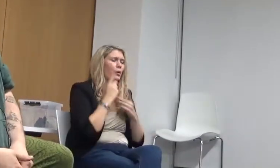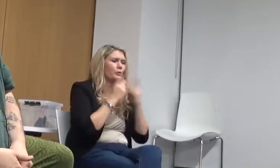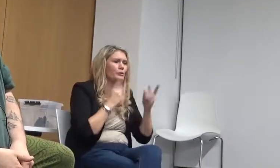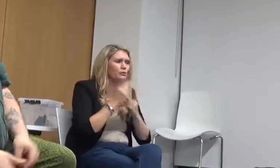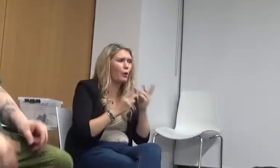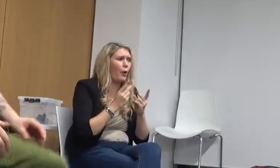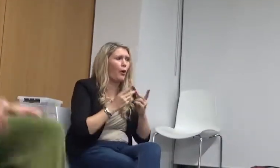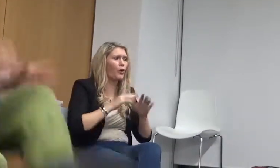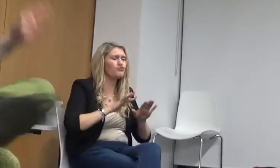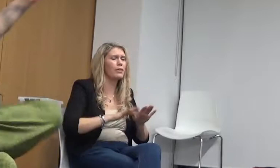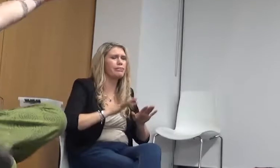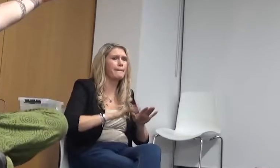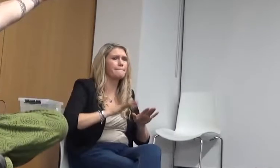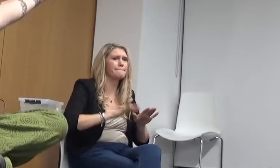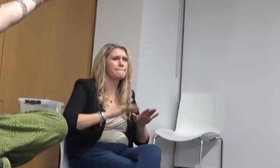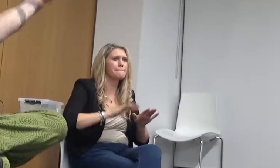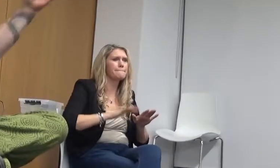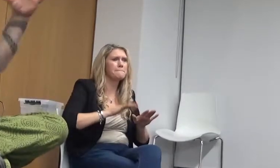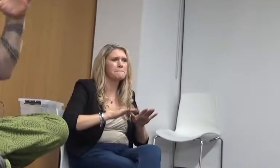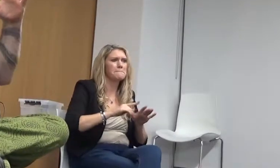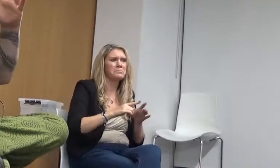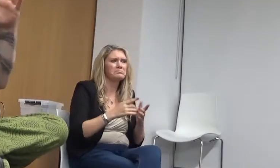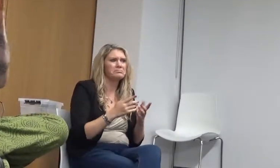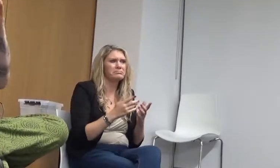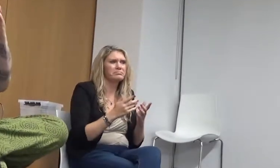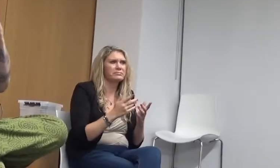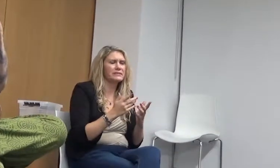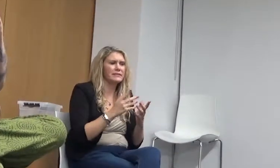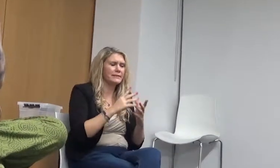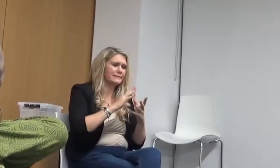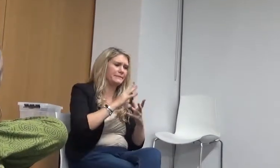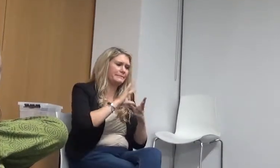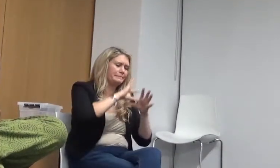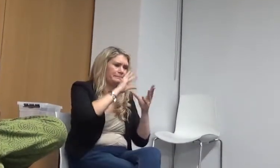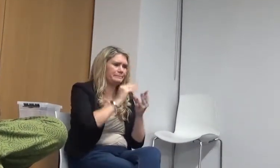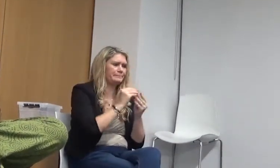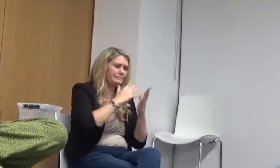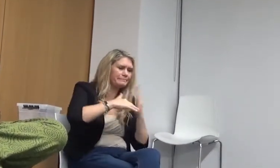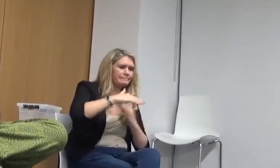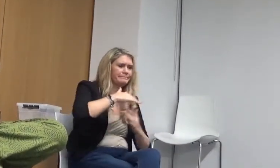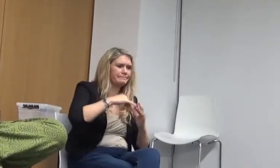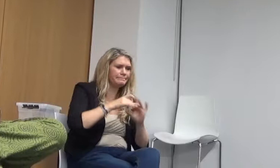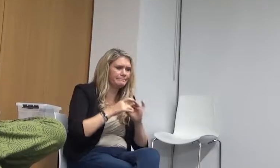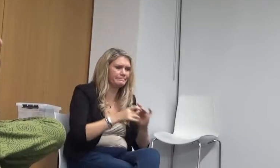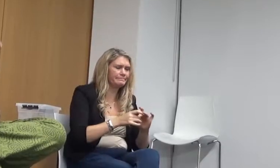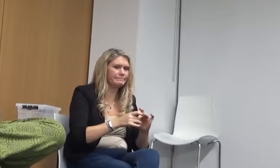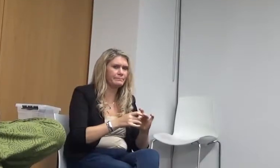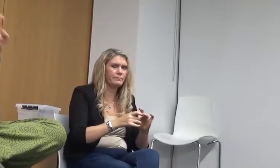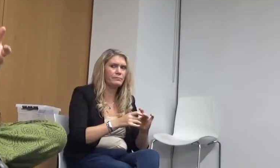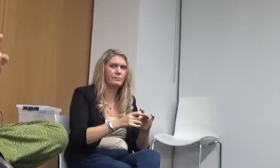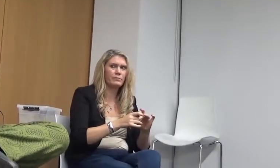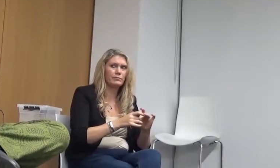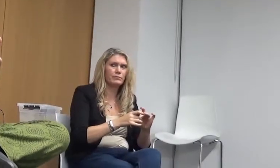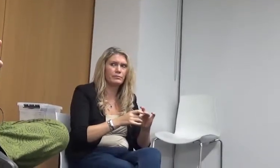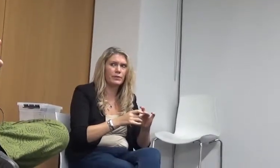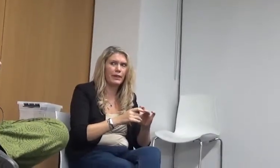that. So it's taking all that and squishing it and squashing it down to this little tiny space. And then that becomes a